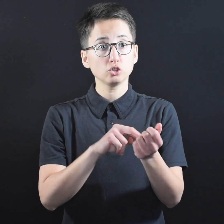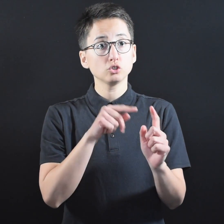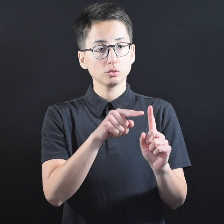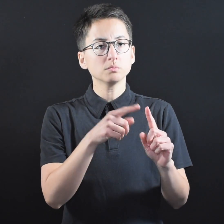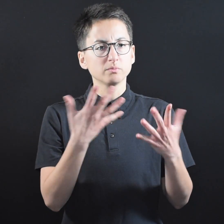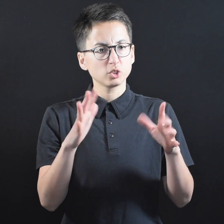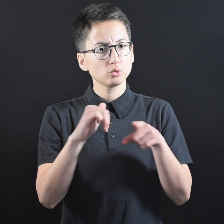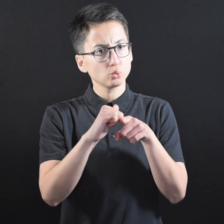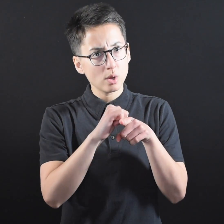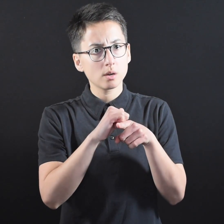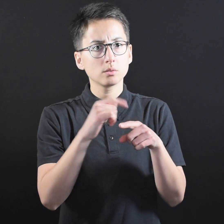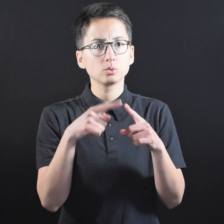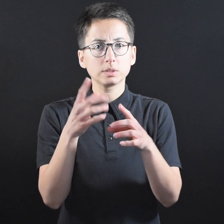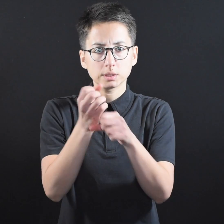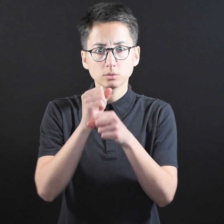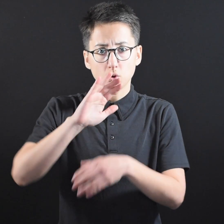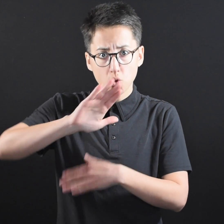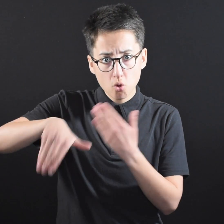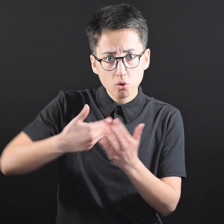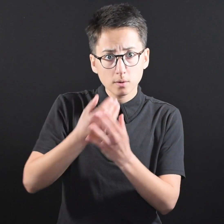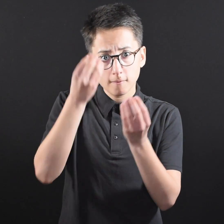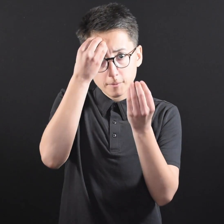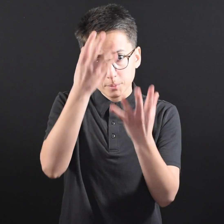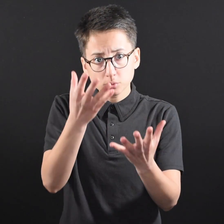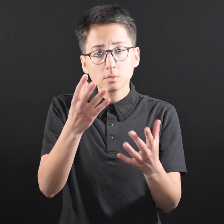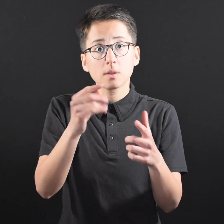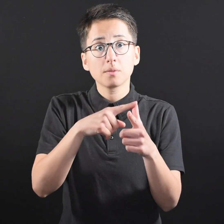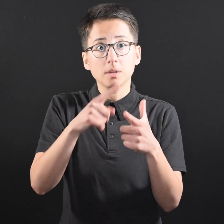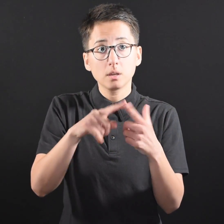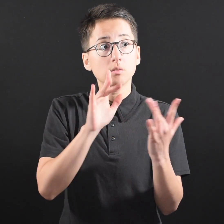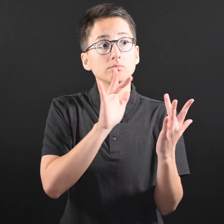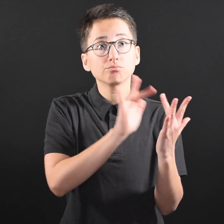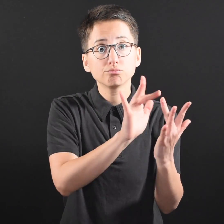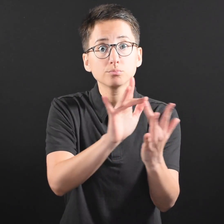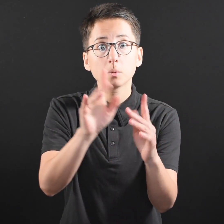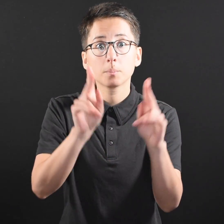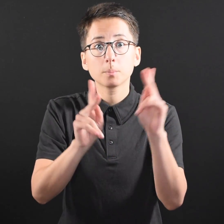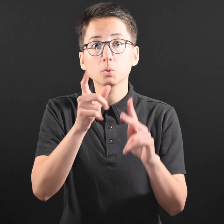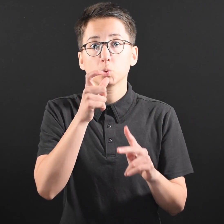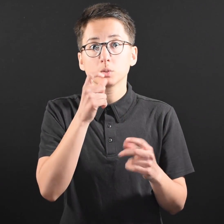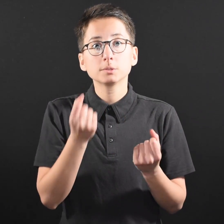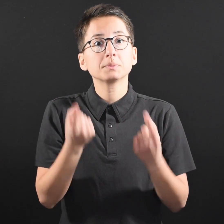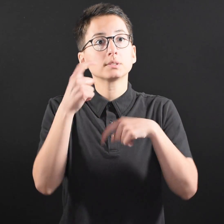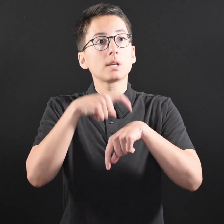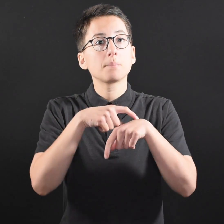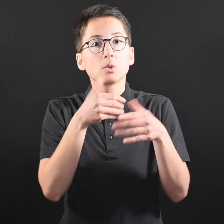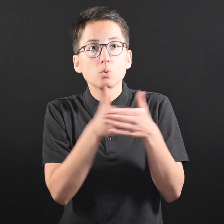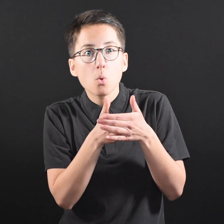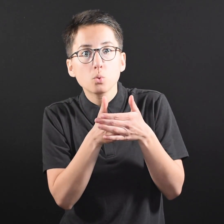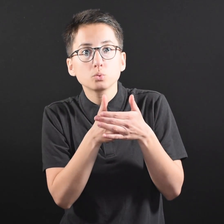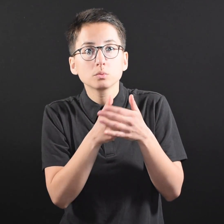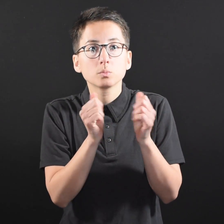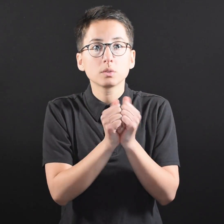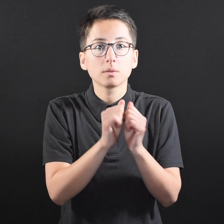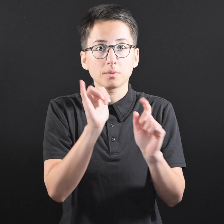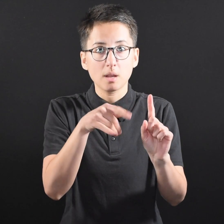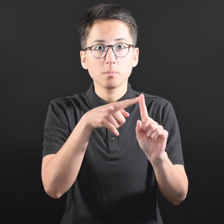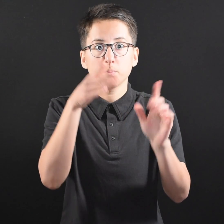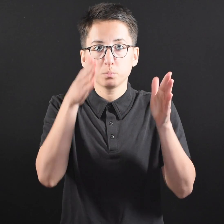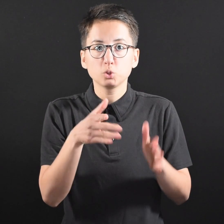A trained health worker then contacts the people who spent time close to the person with COVID-19.